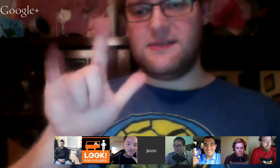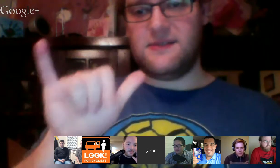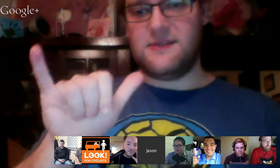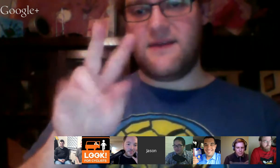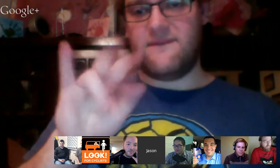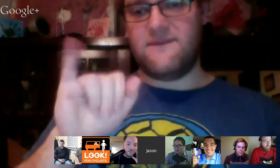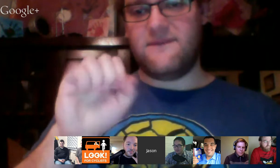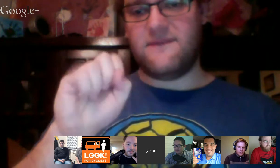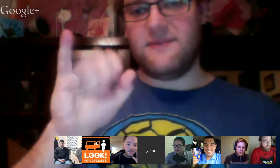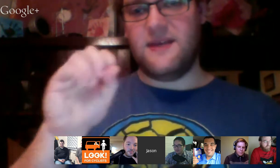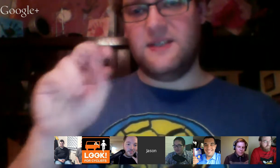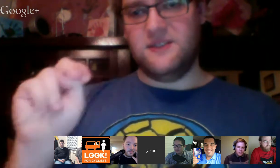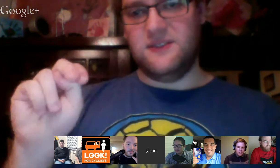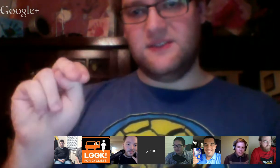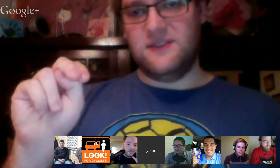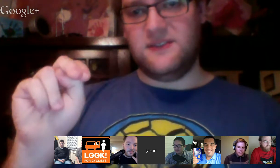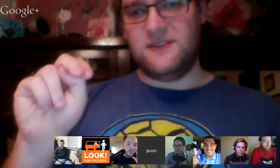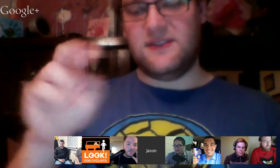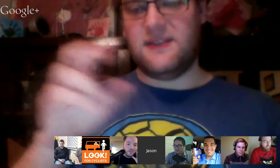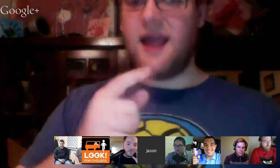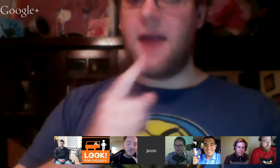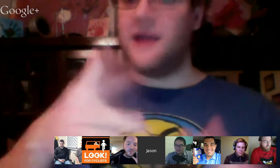at an organization called Jellyvision.